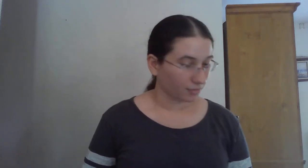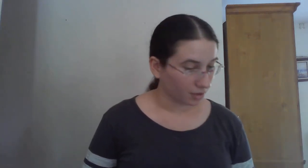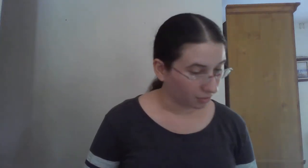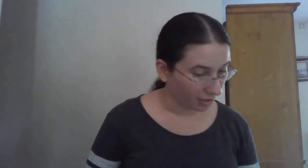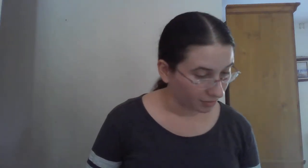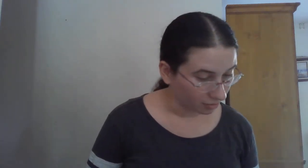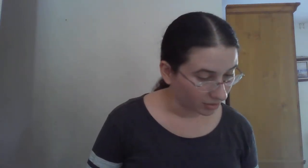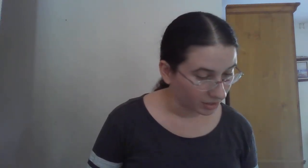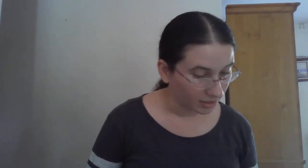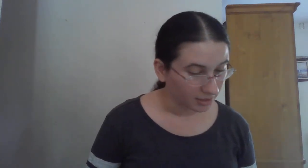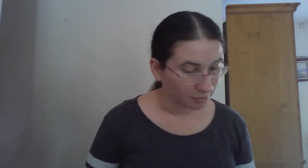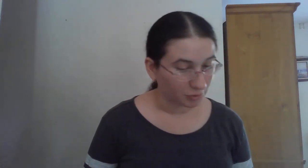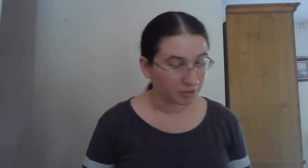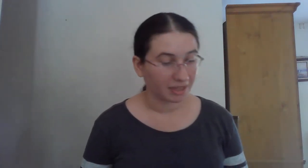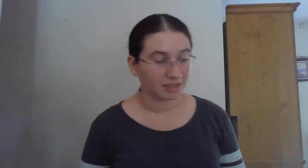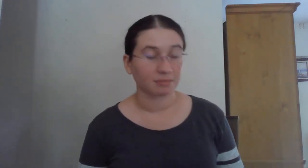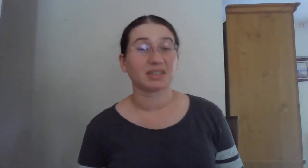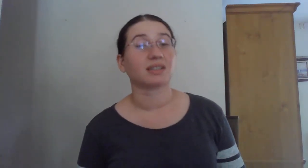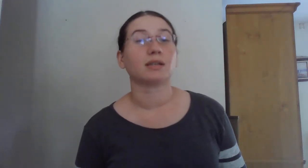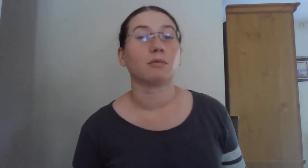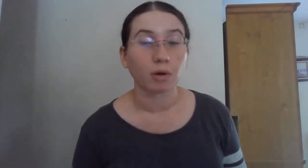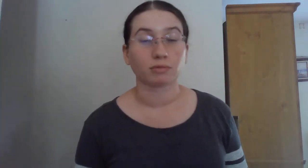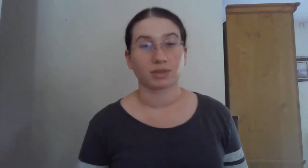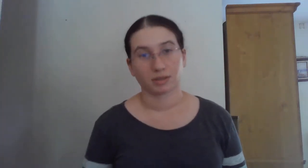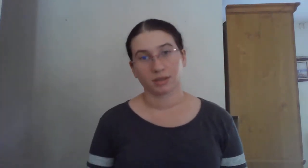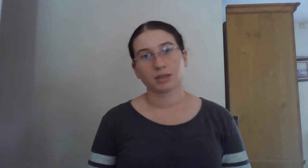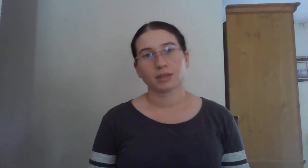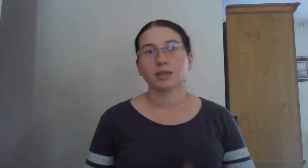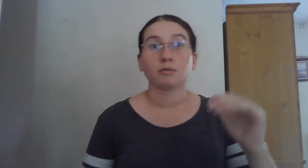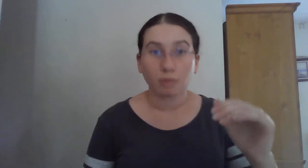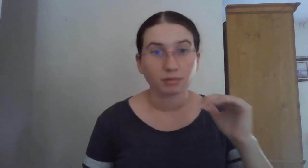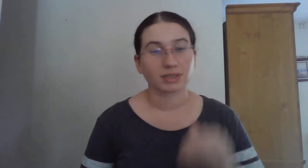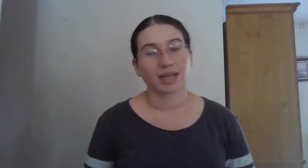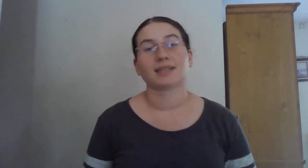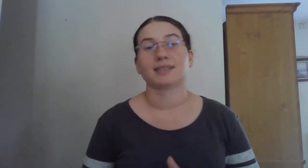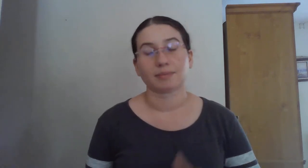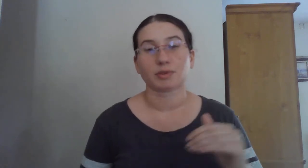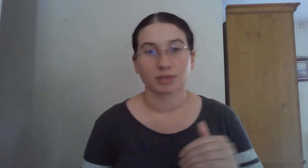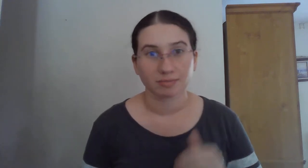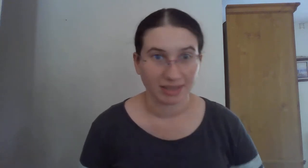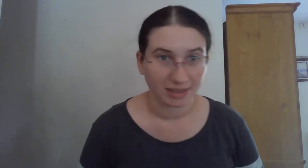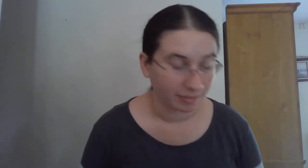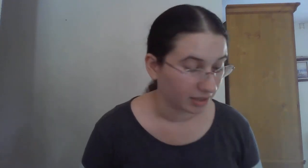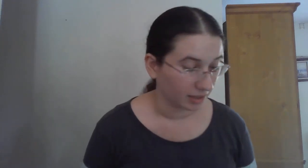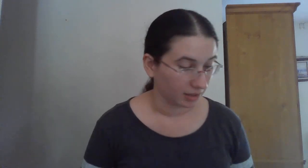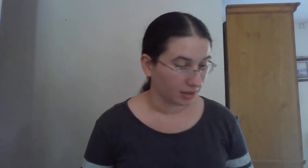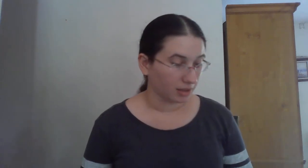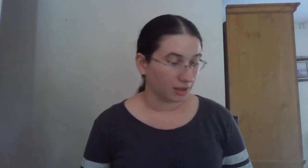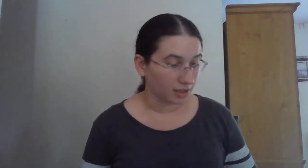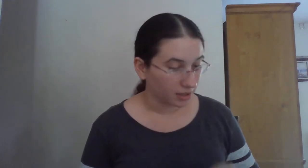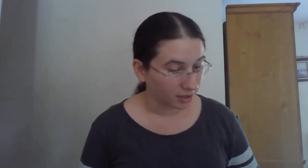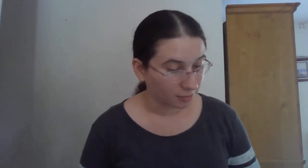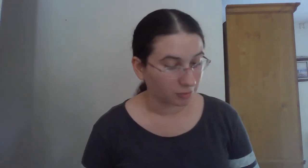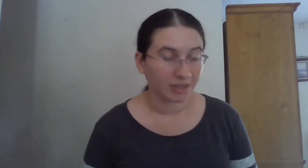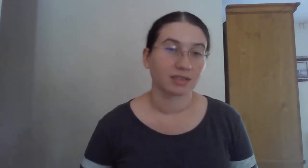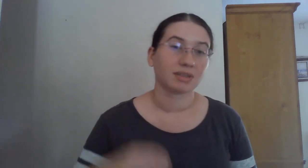Here we have another one. He accept responsibility won't. He won't accept responsibility. He accept